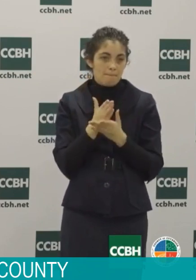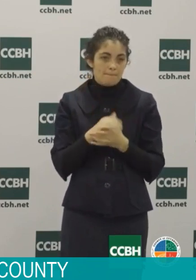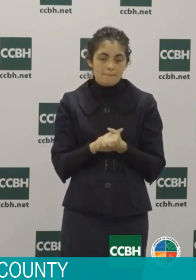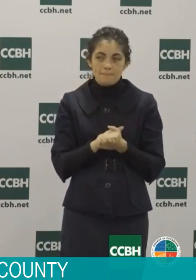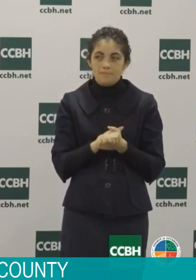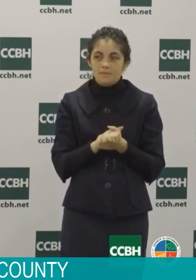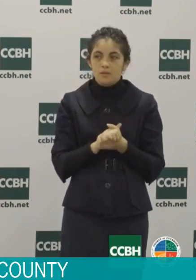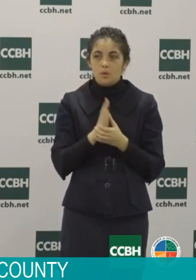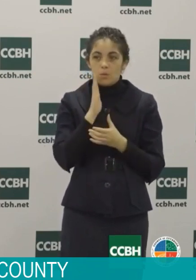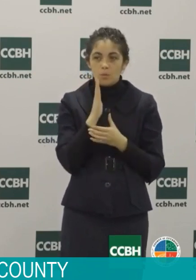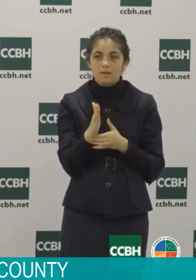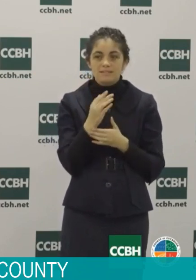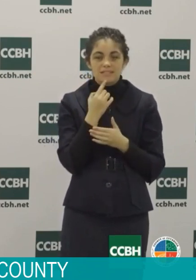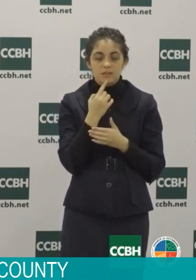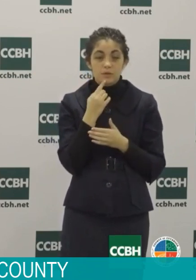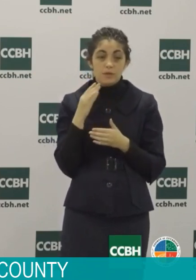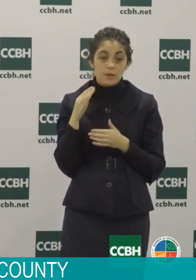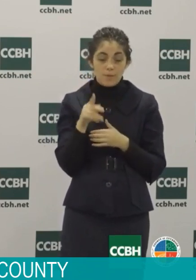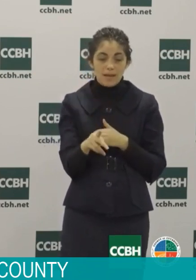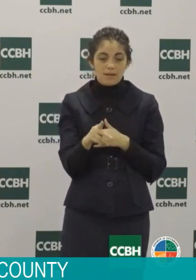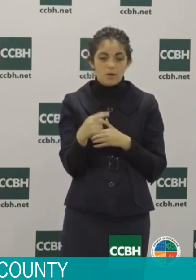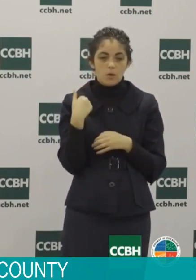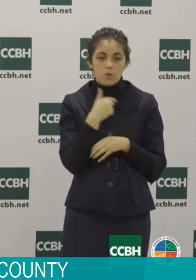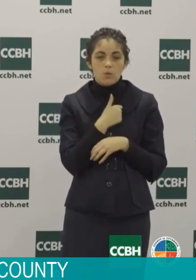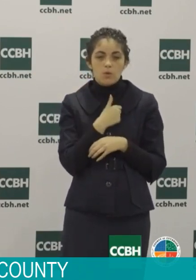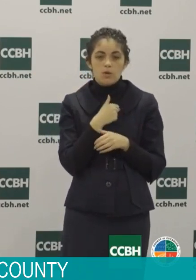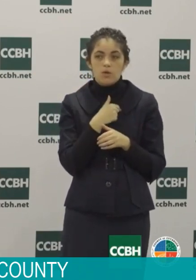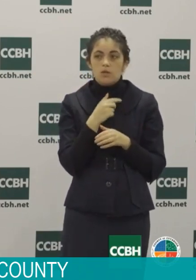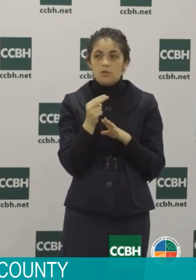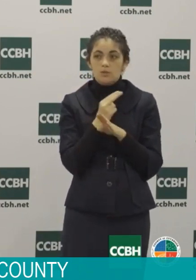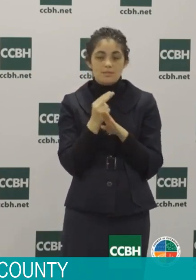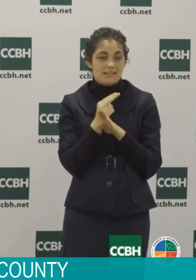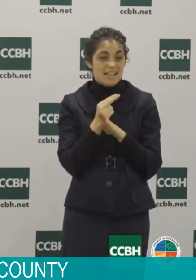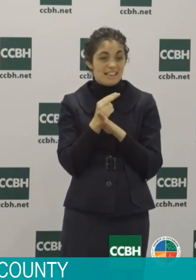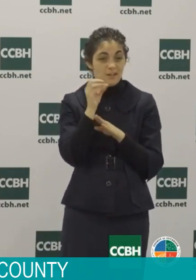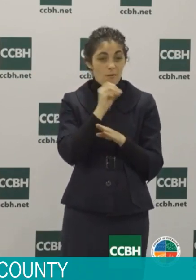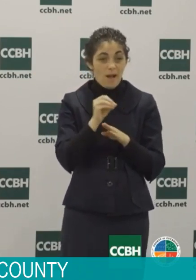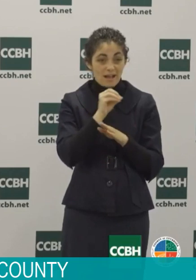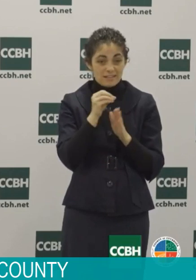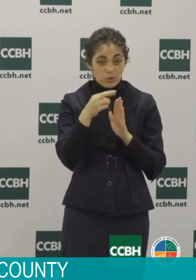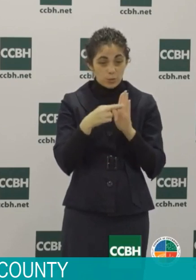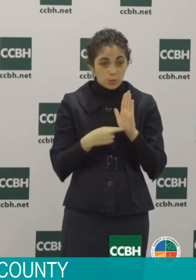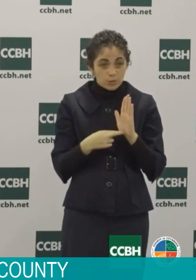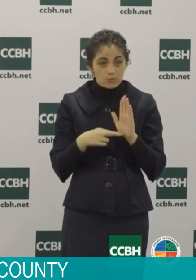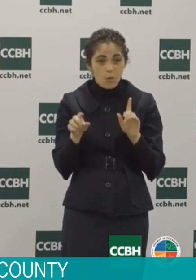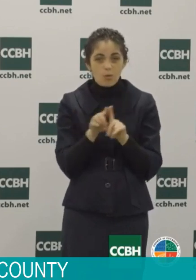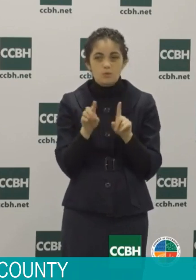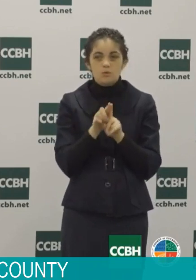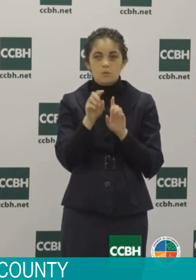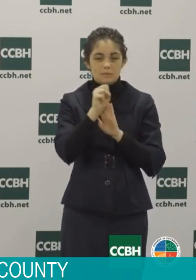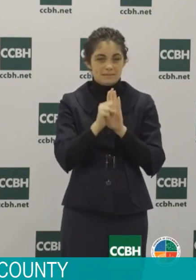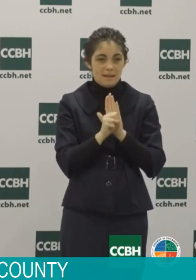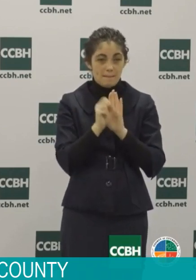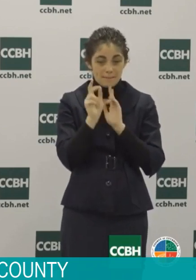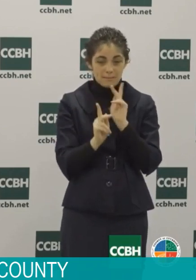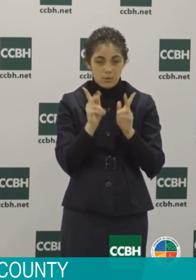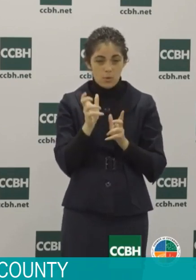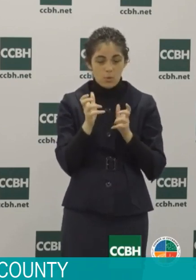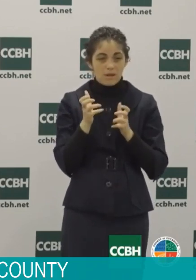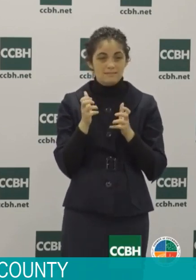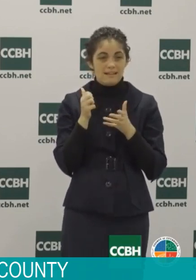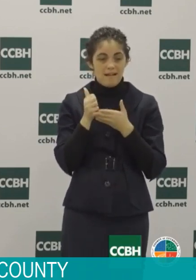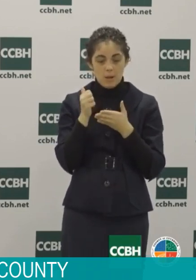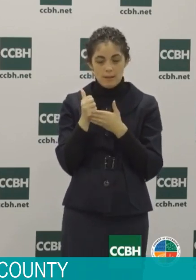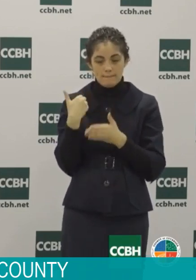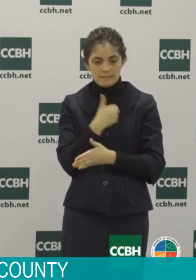We will let you know when it's safe to do so, and we're following the Ohio playbook, and I know our state officials are eager to help all of